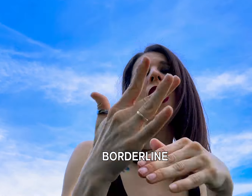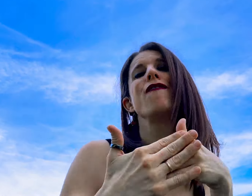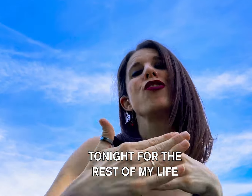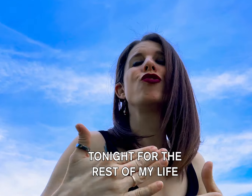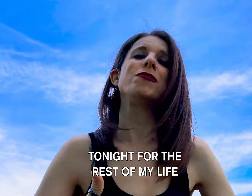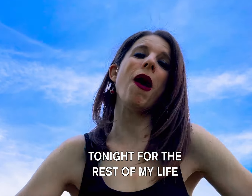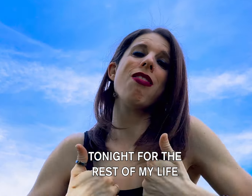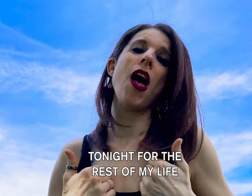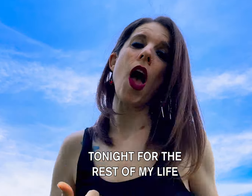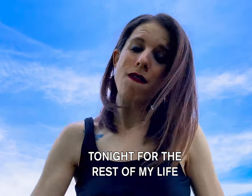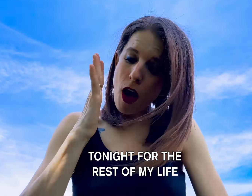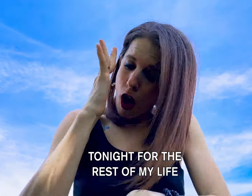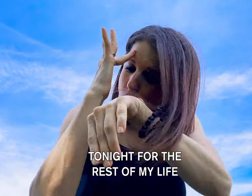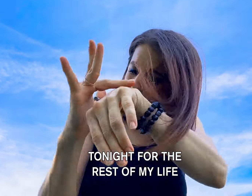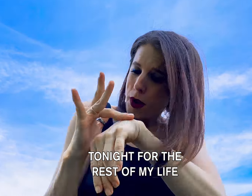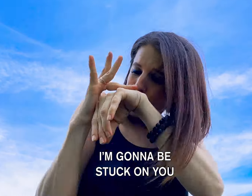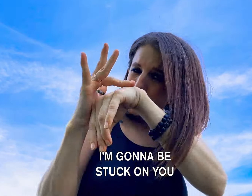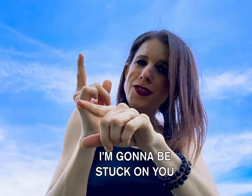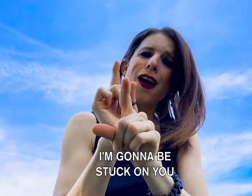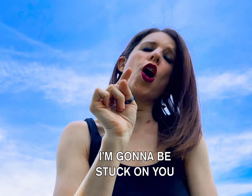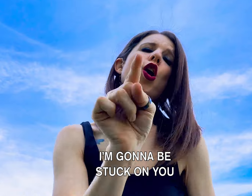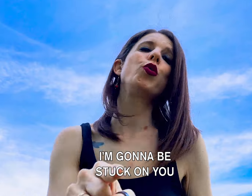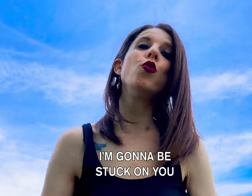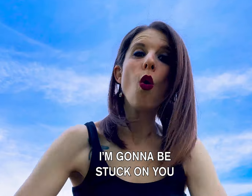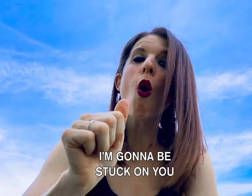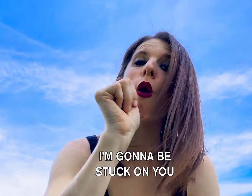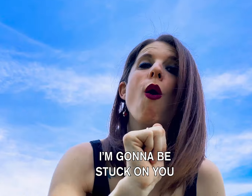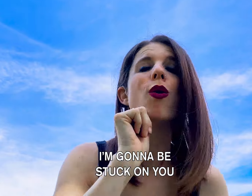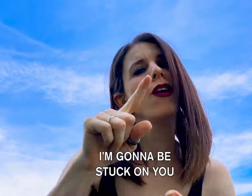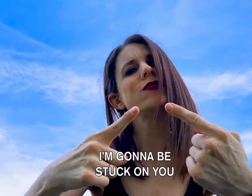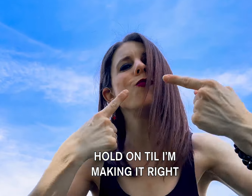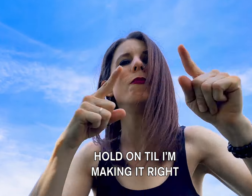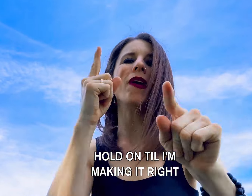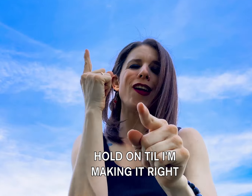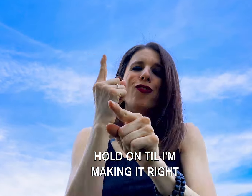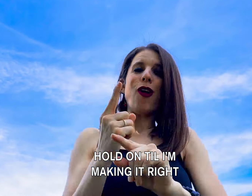Tonight for the rest of my life, I'm gonna be stuck on you. Hold on till I'm making it right.